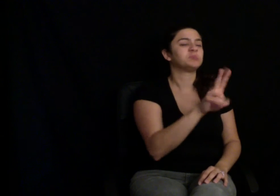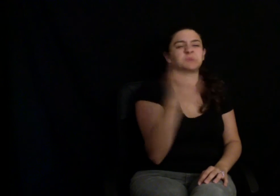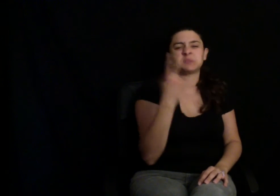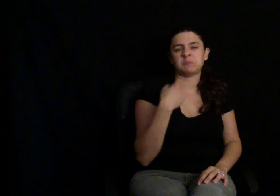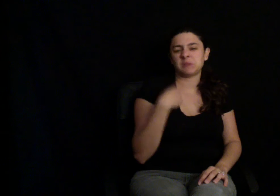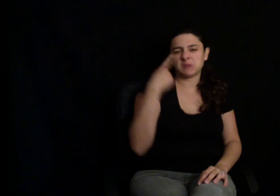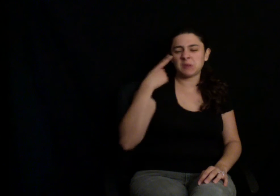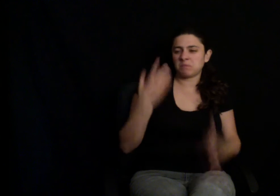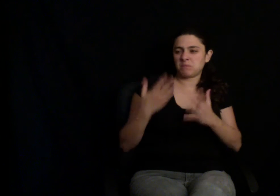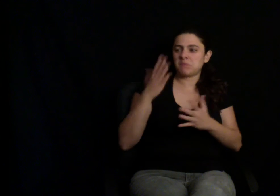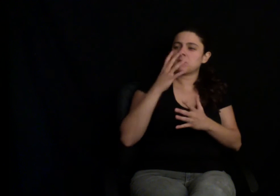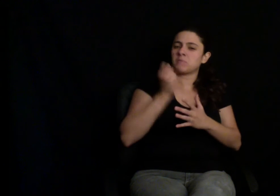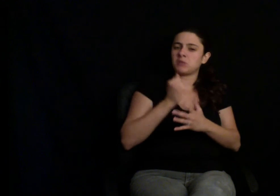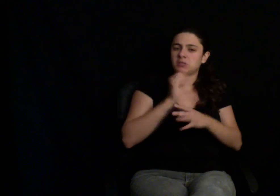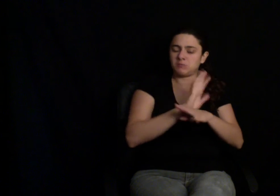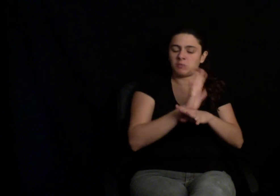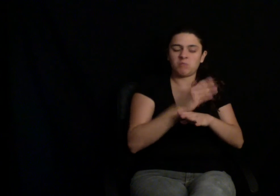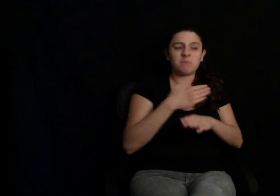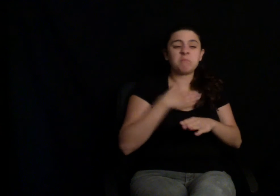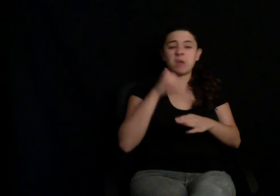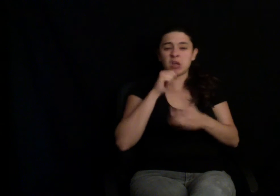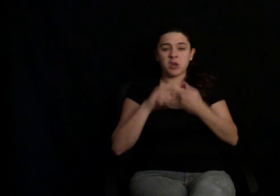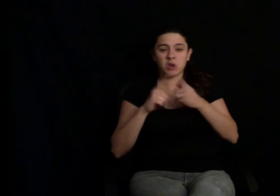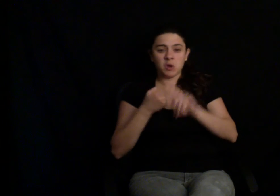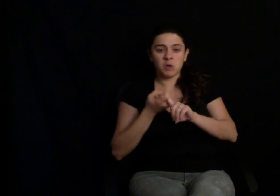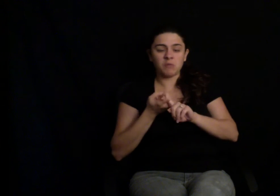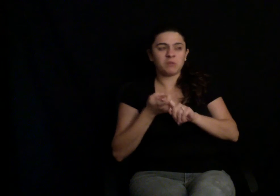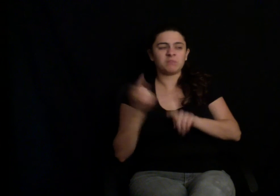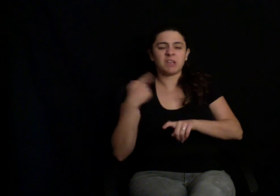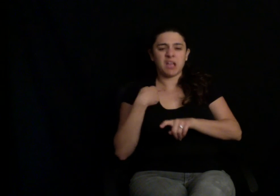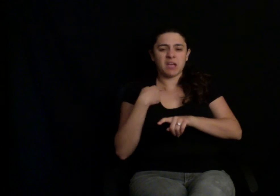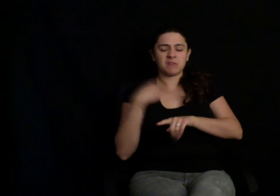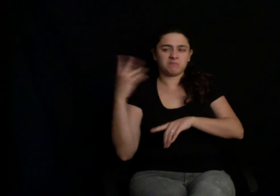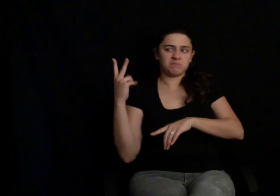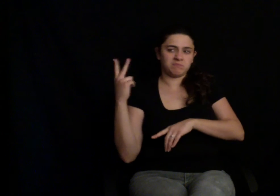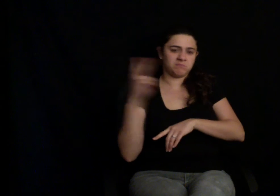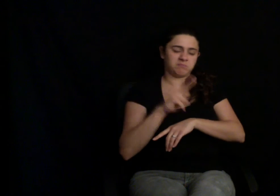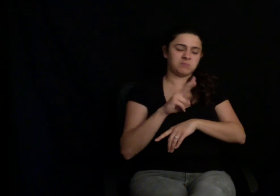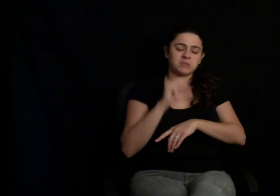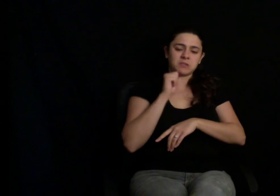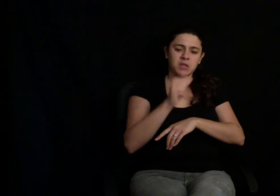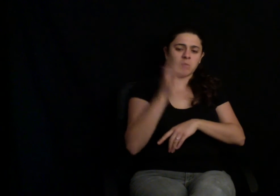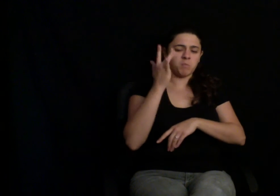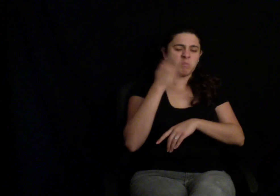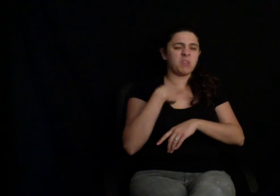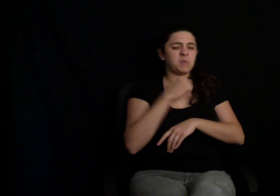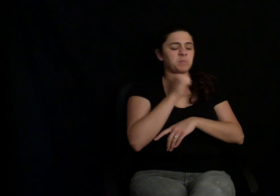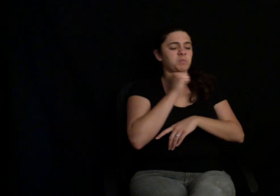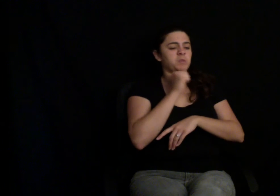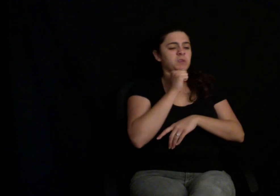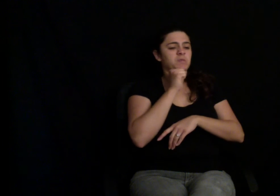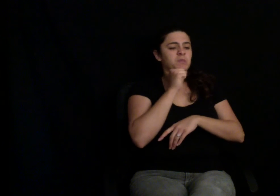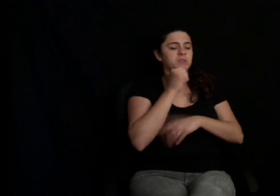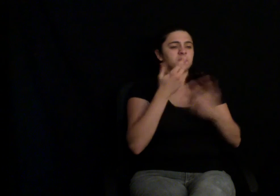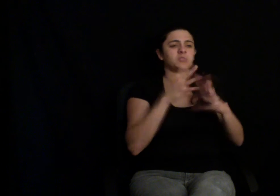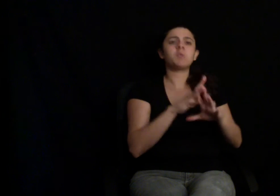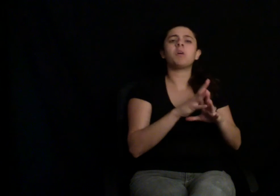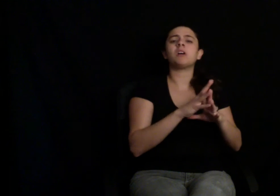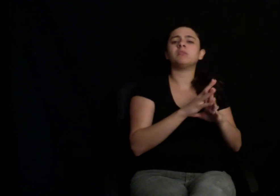didn't bring my girlfriend at the time because, like I said, I'm kind of a private person and I didn't really want to appear publicly with anyone.